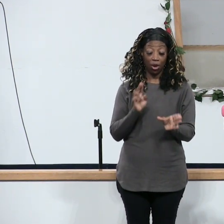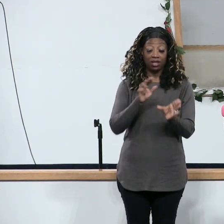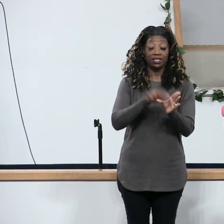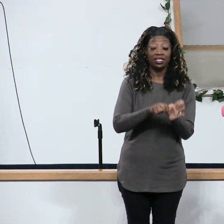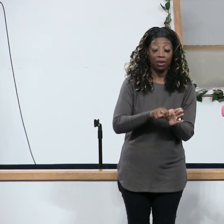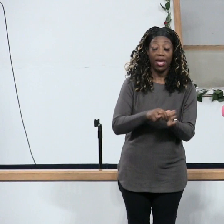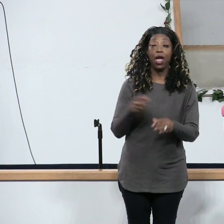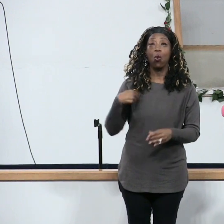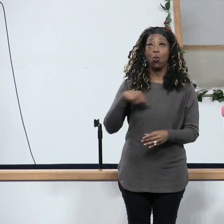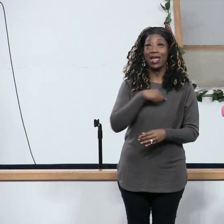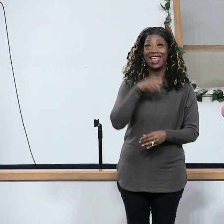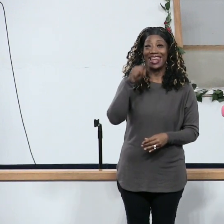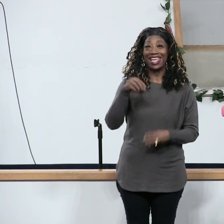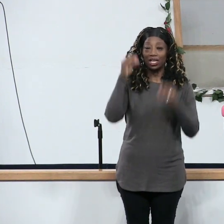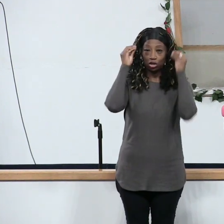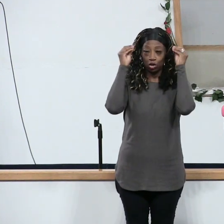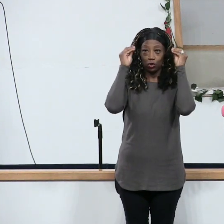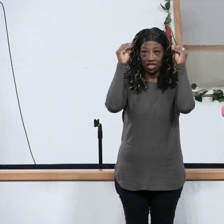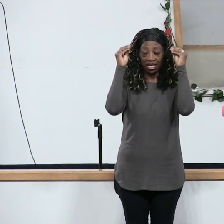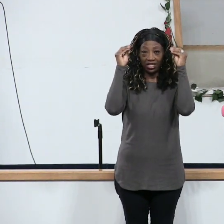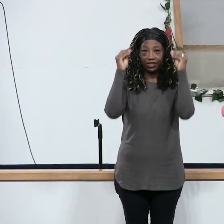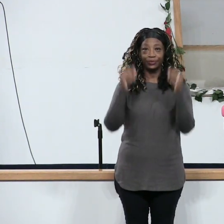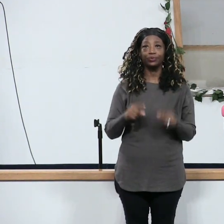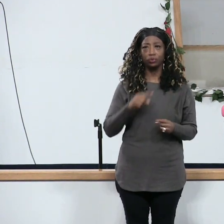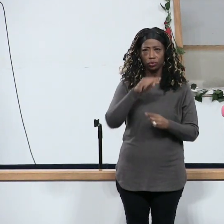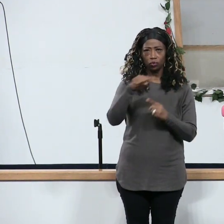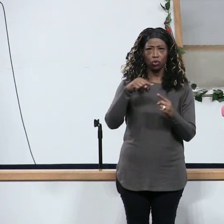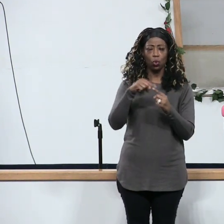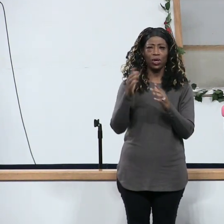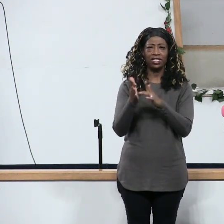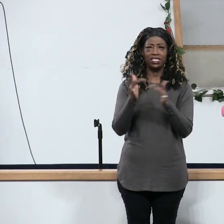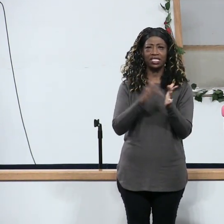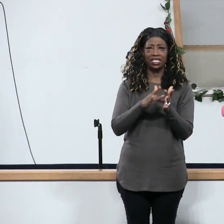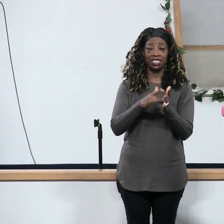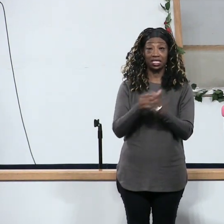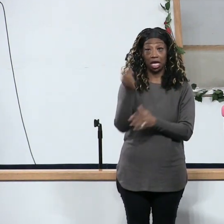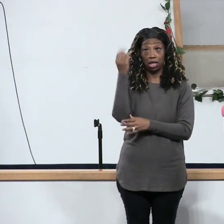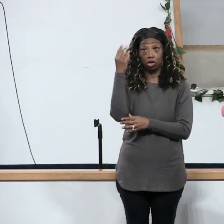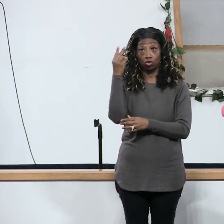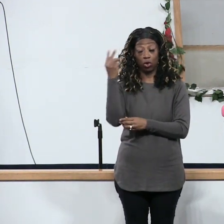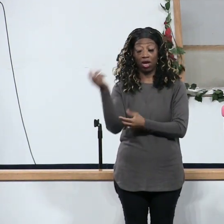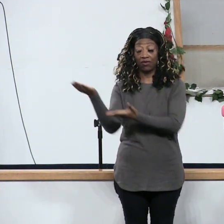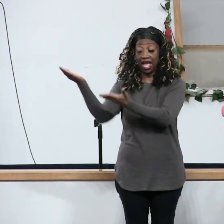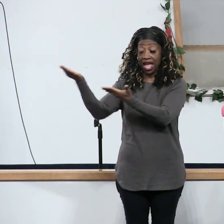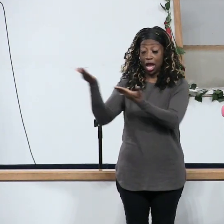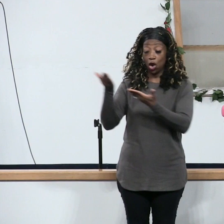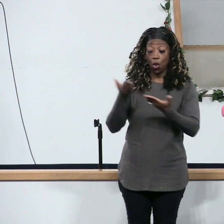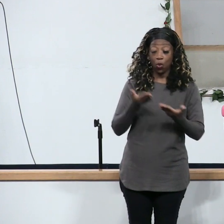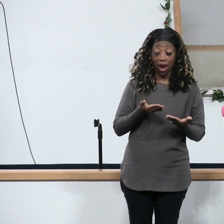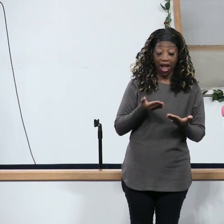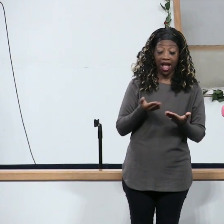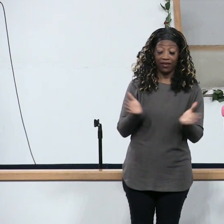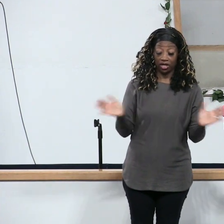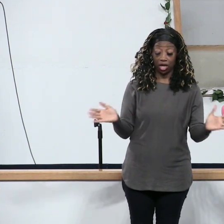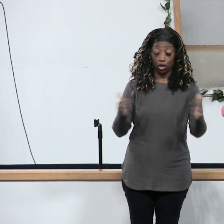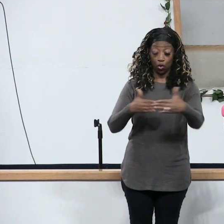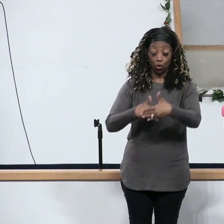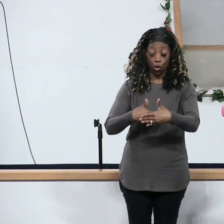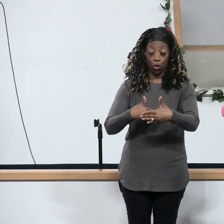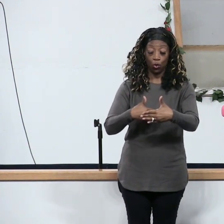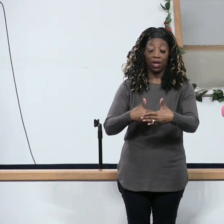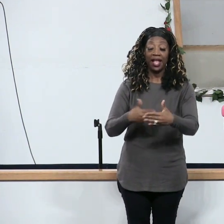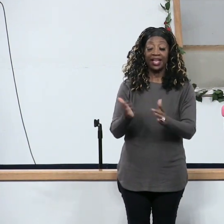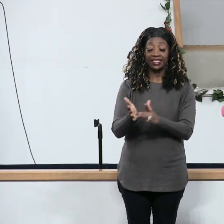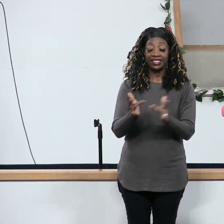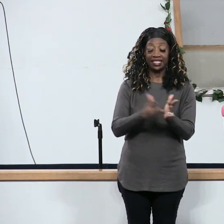it. When Jesus and the 12 had arrived in the upper room, Jesus begins to teach them.